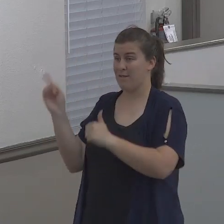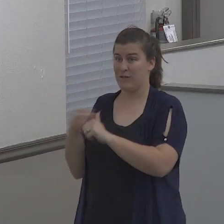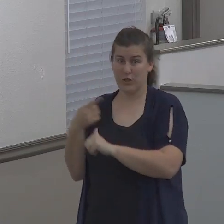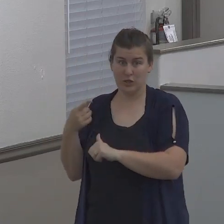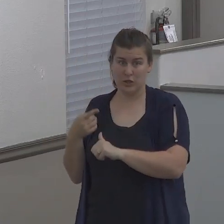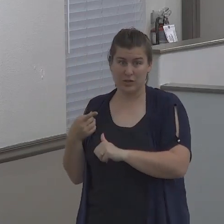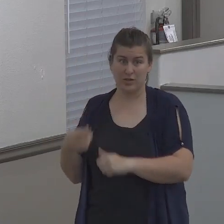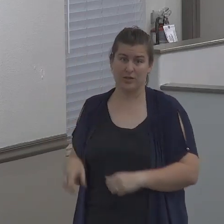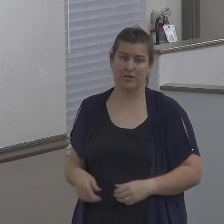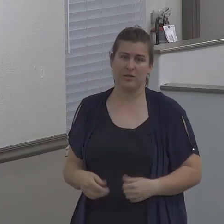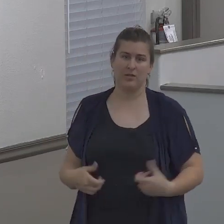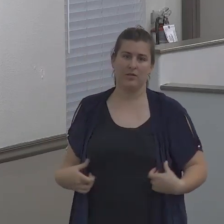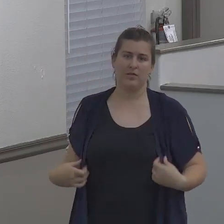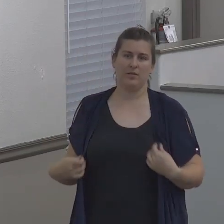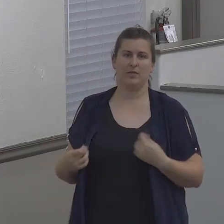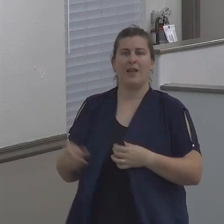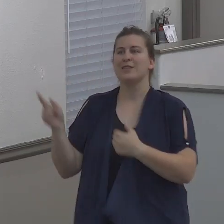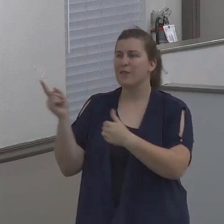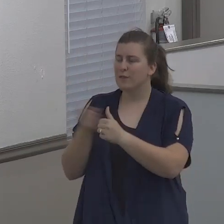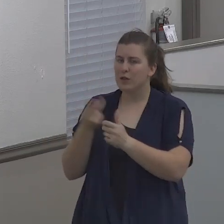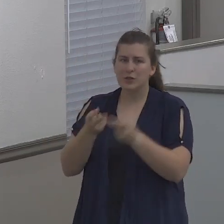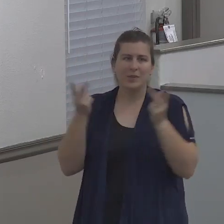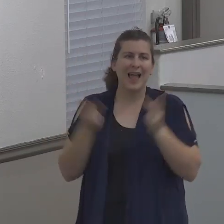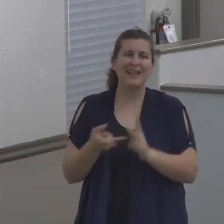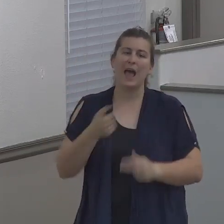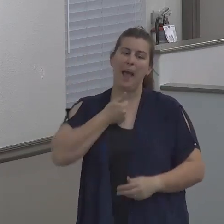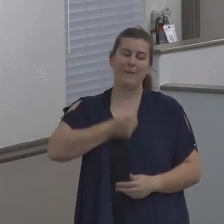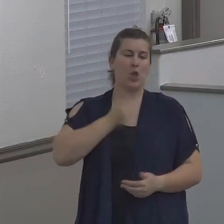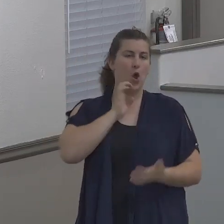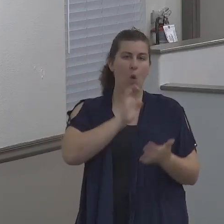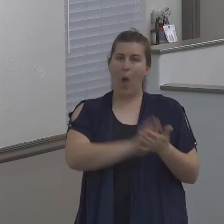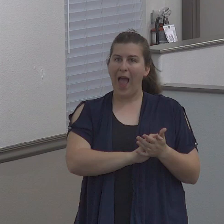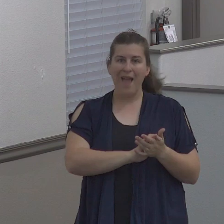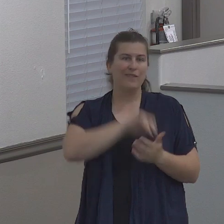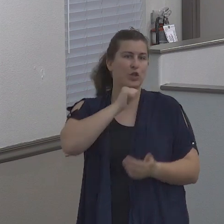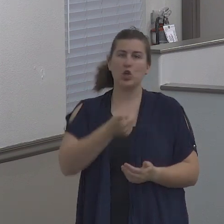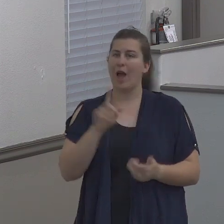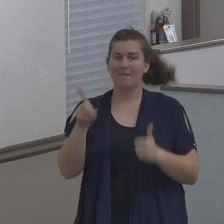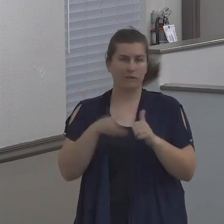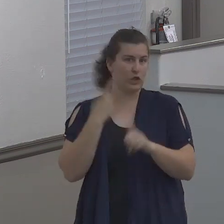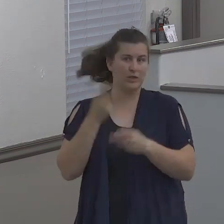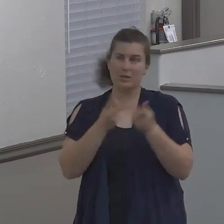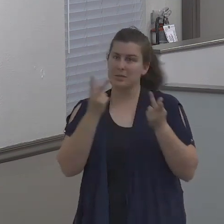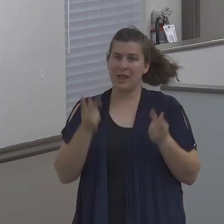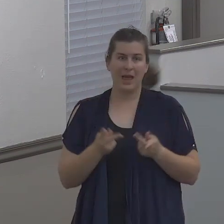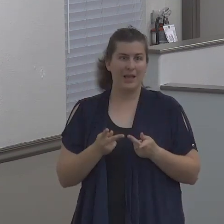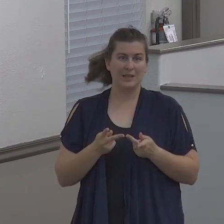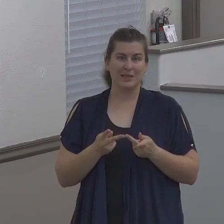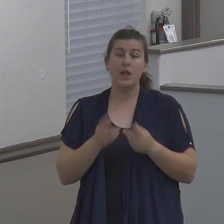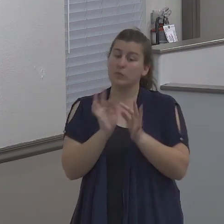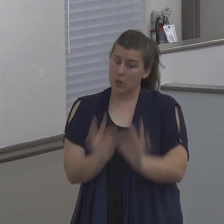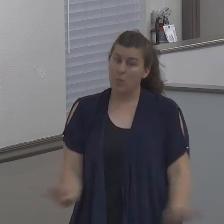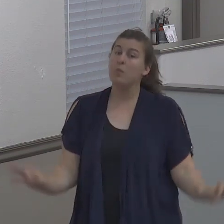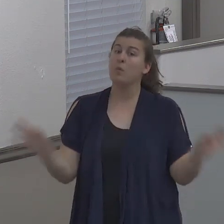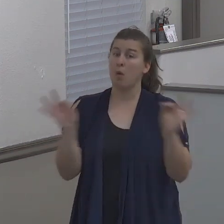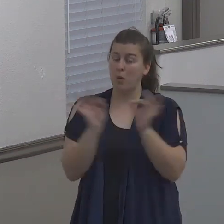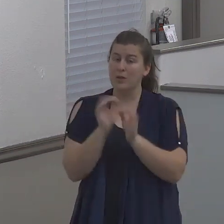We must have God first place in our life. First place. I'm sorry, wifey poo, you're not first